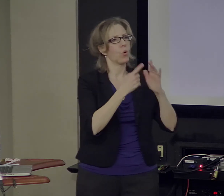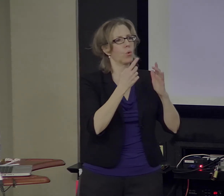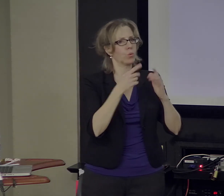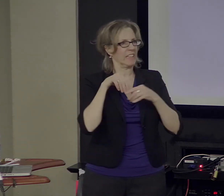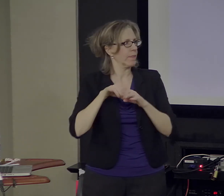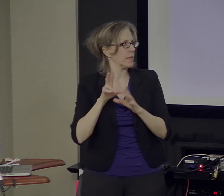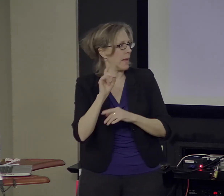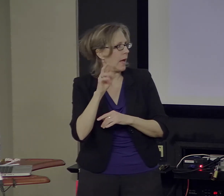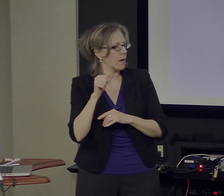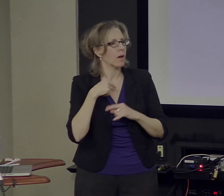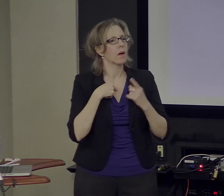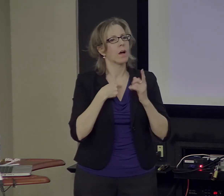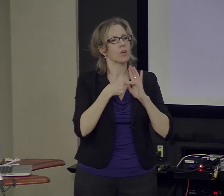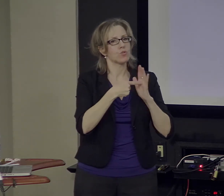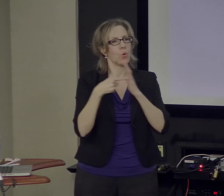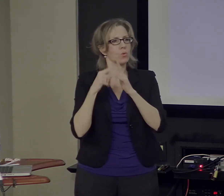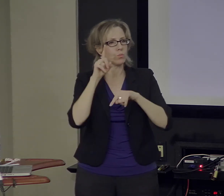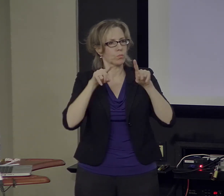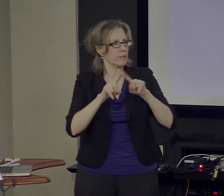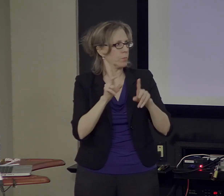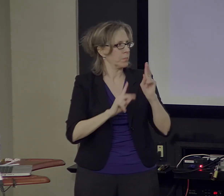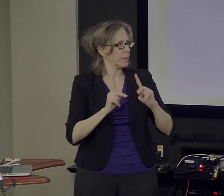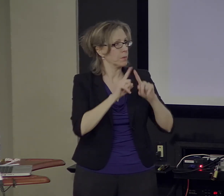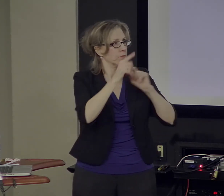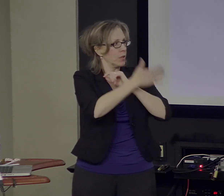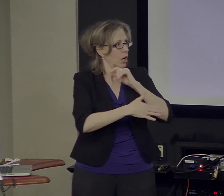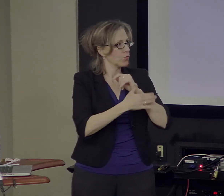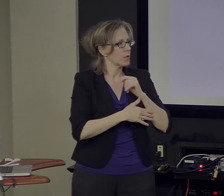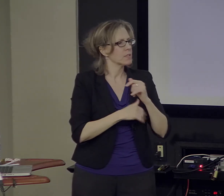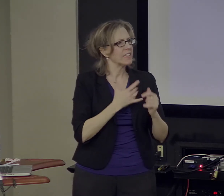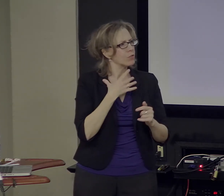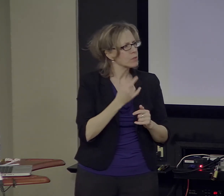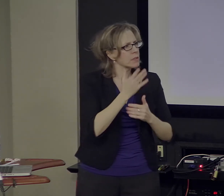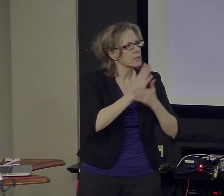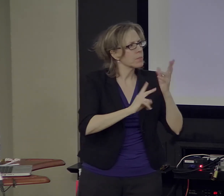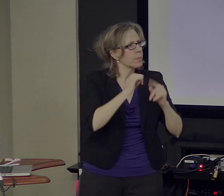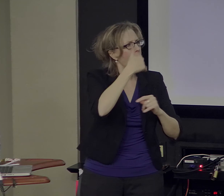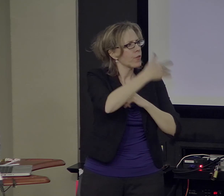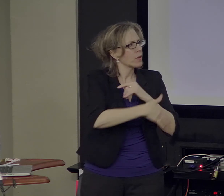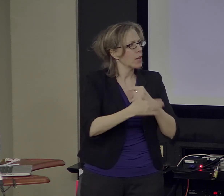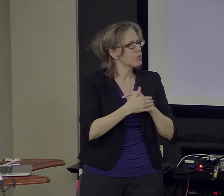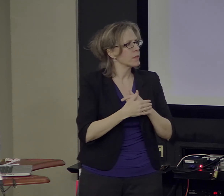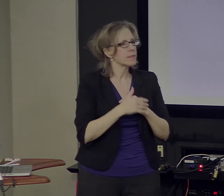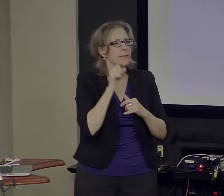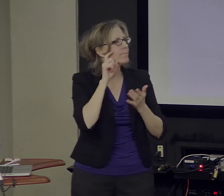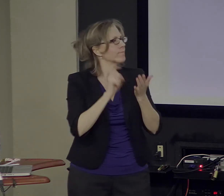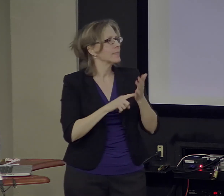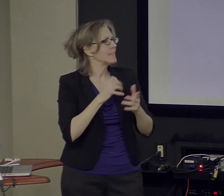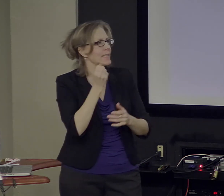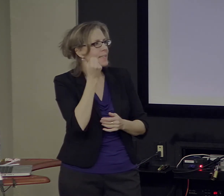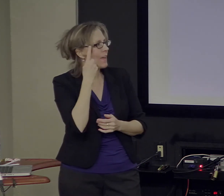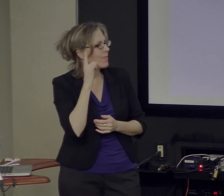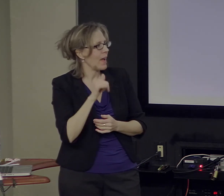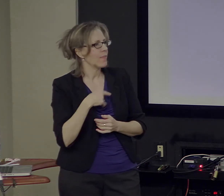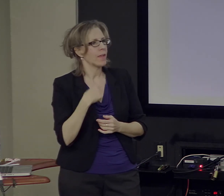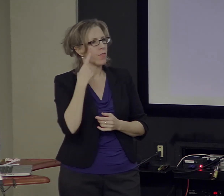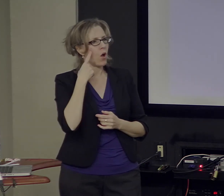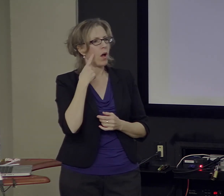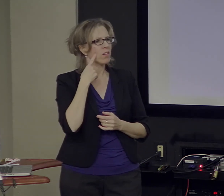begging. So in my data, I actually show different people from different countries, and it's amazing how some people